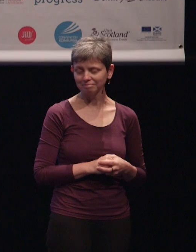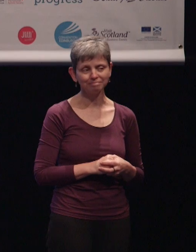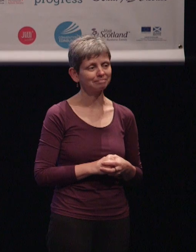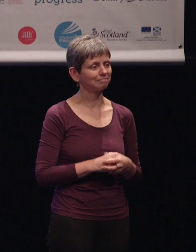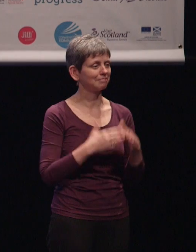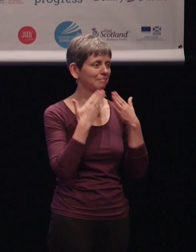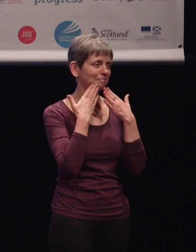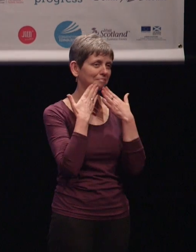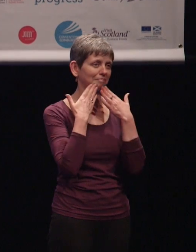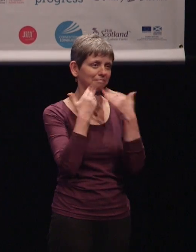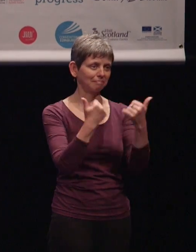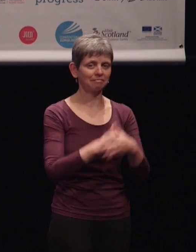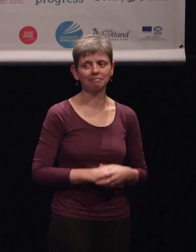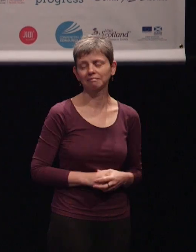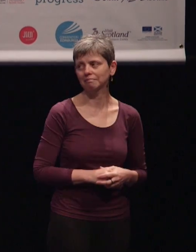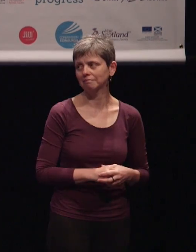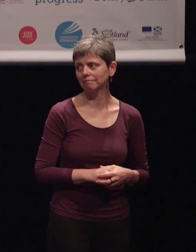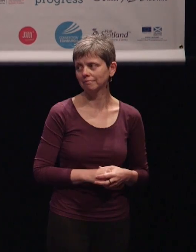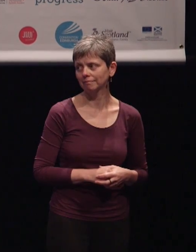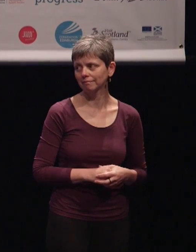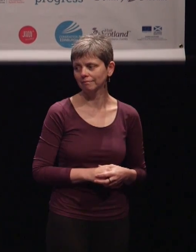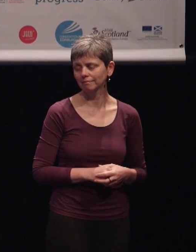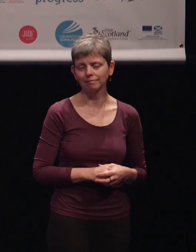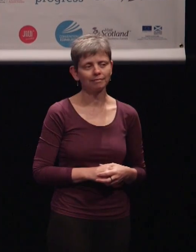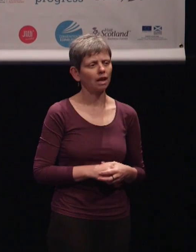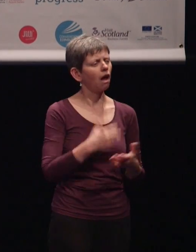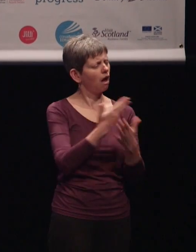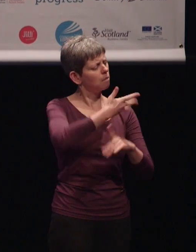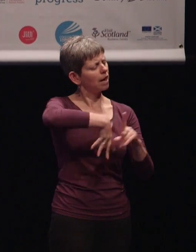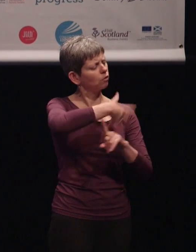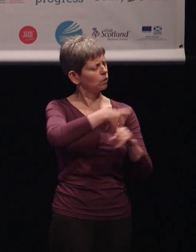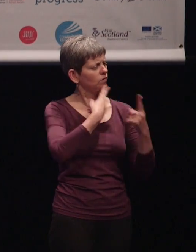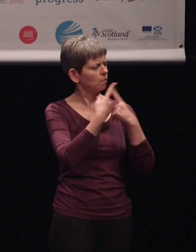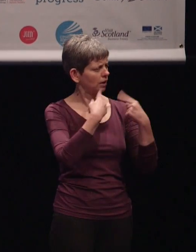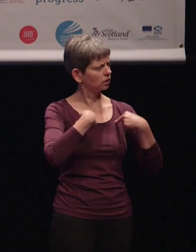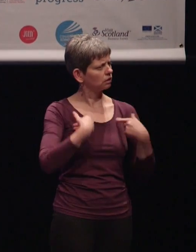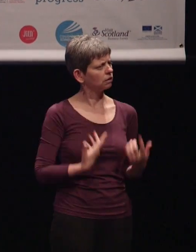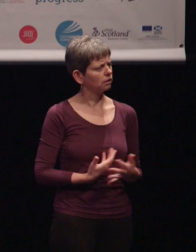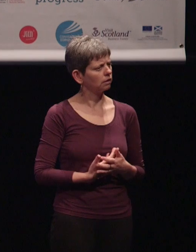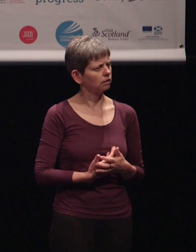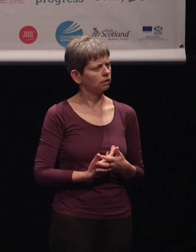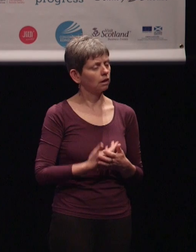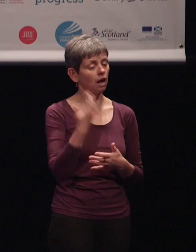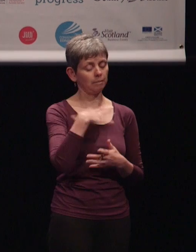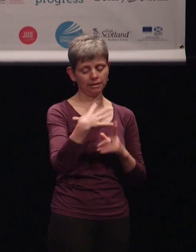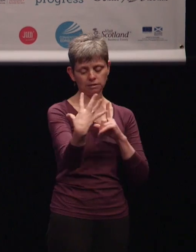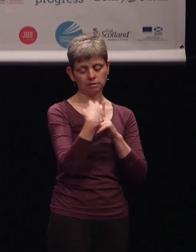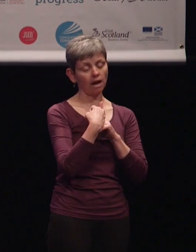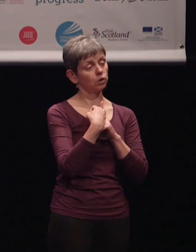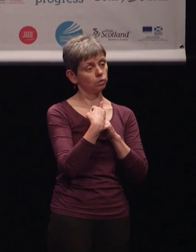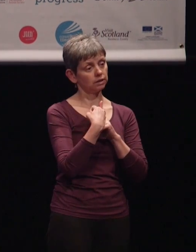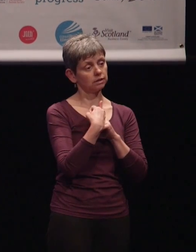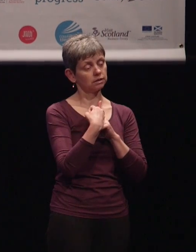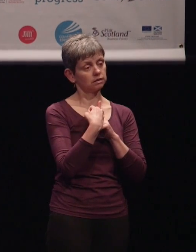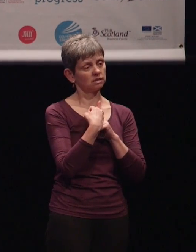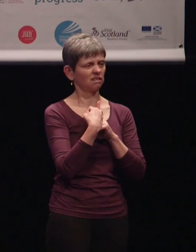Thank you. Let me tell you a bit about myself. I received a diagnosis of what